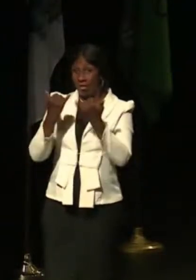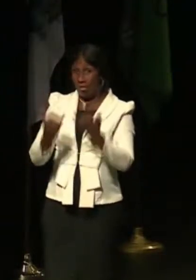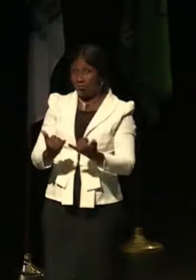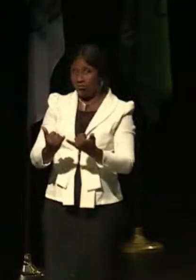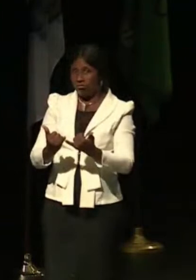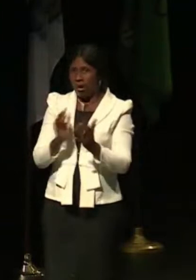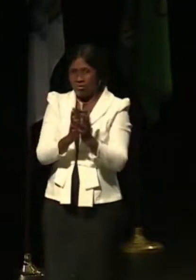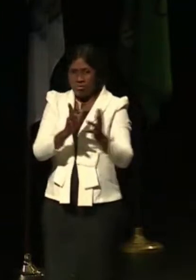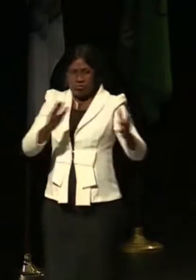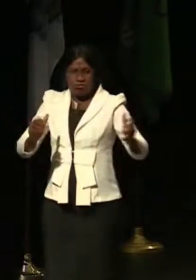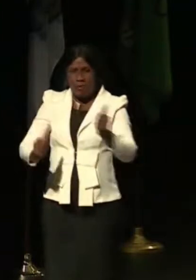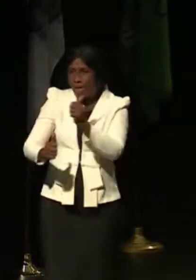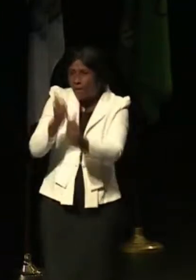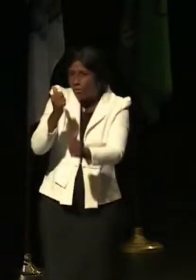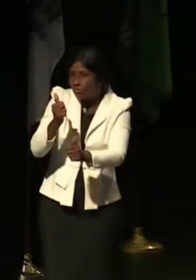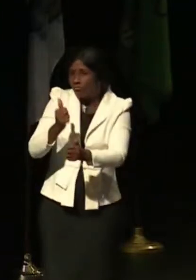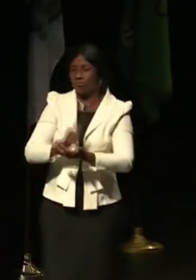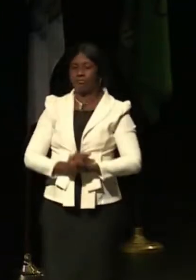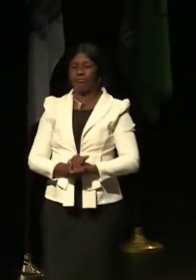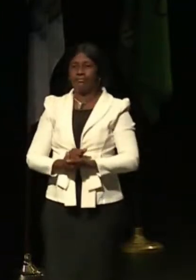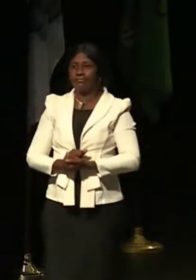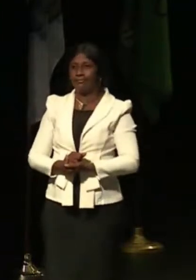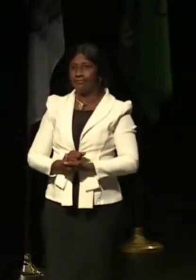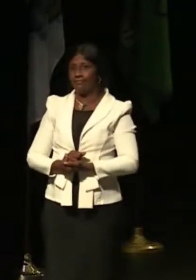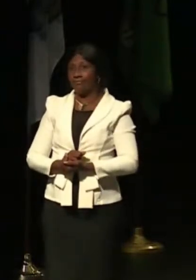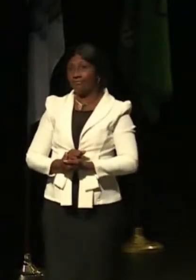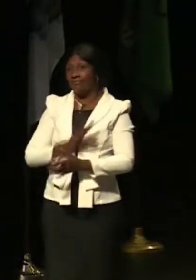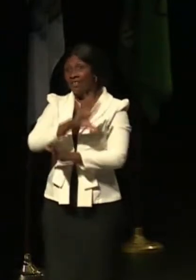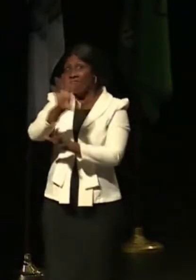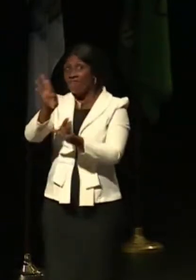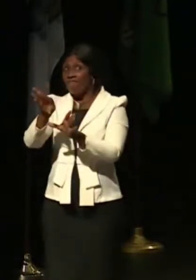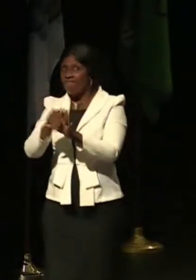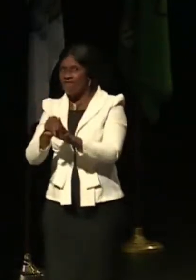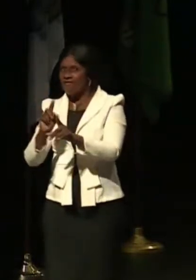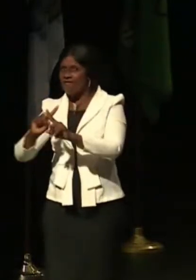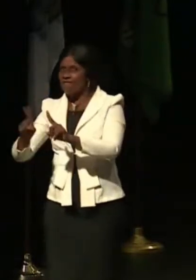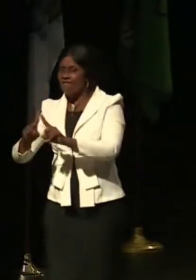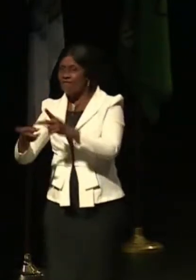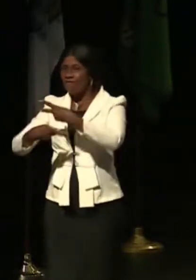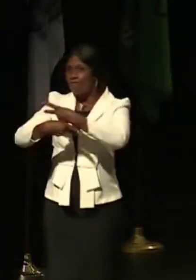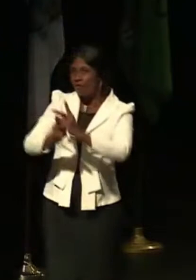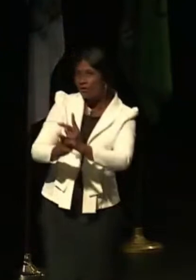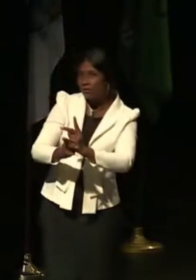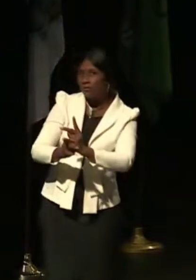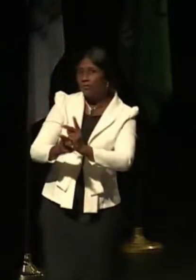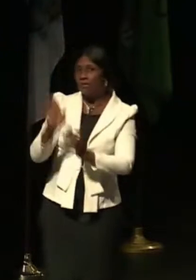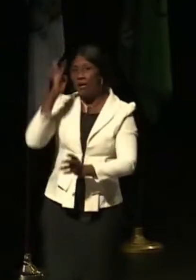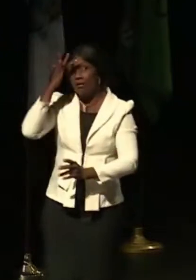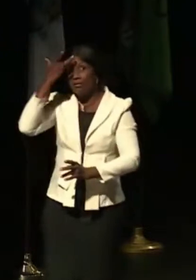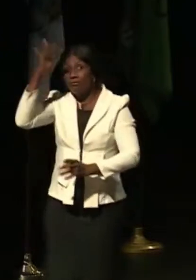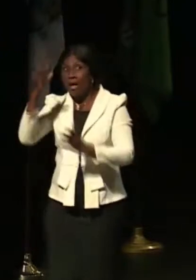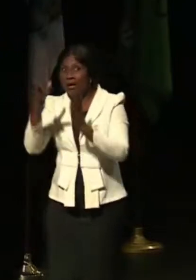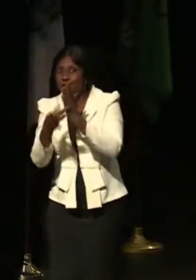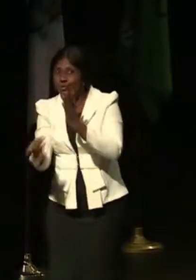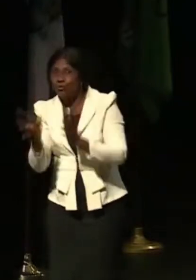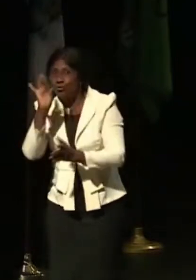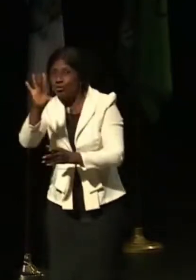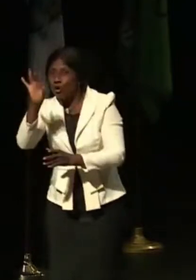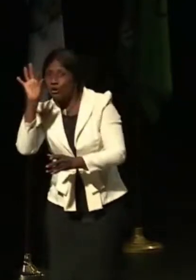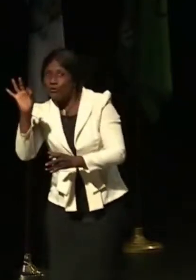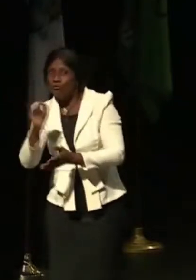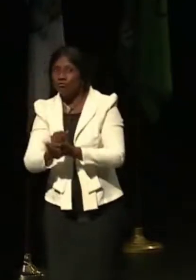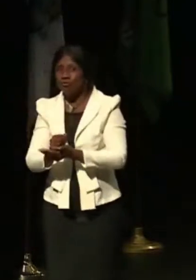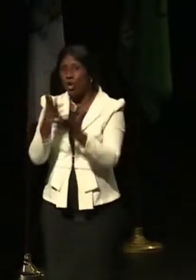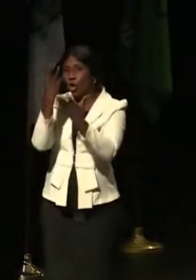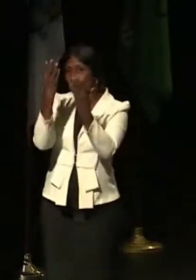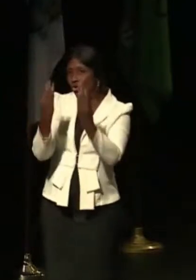personal care products in the country, including brands such as Lanha, Smart Choice, Fire Bright,